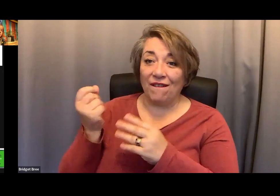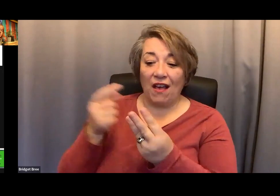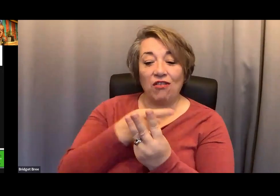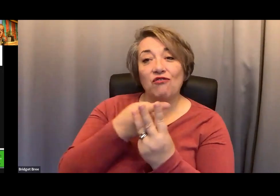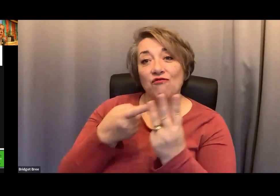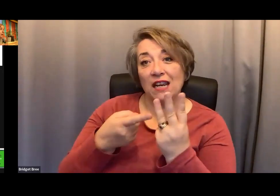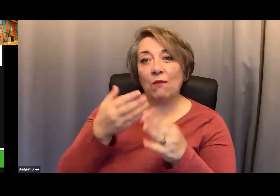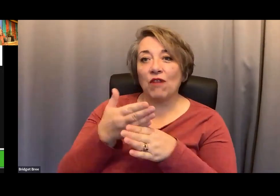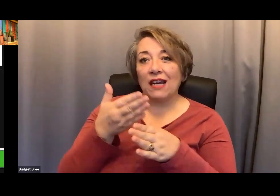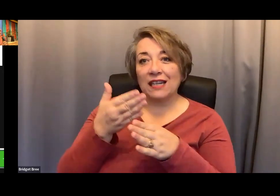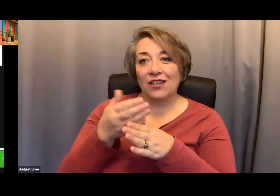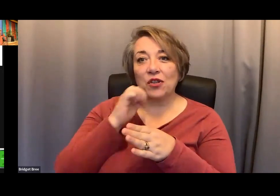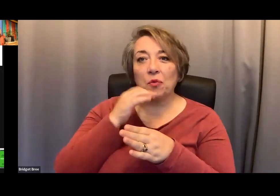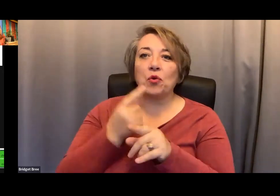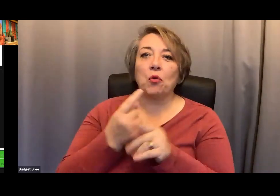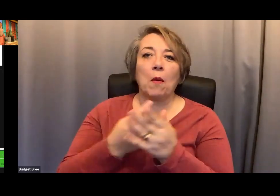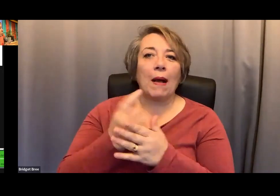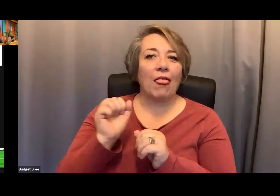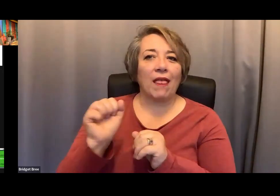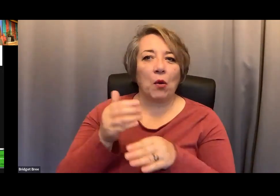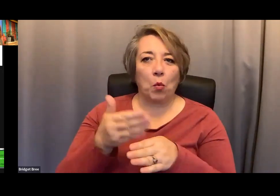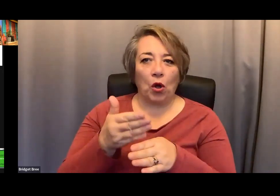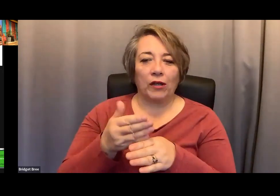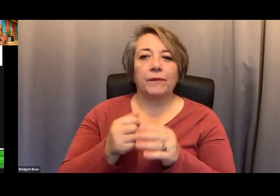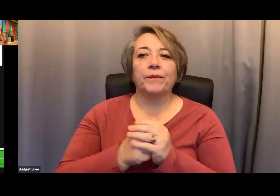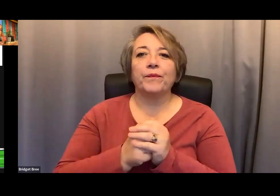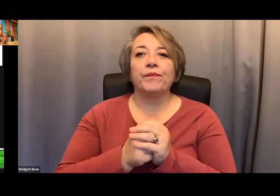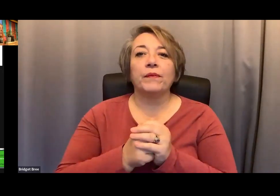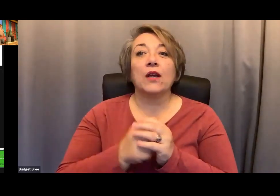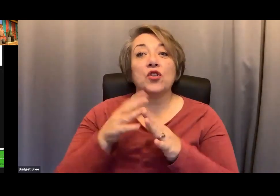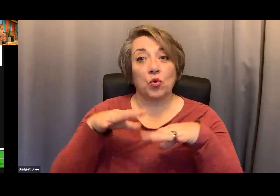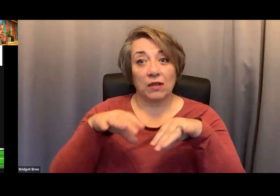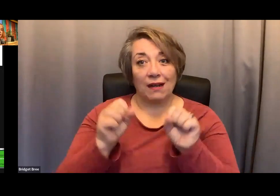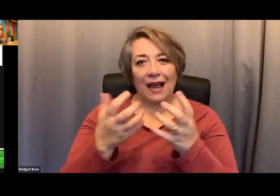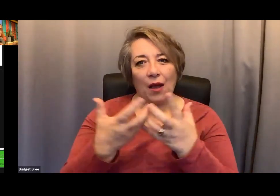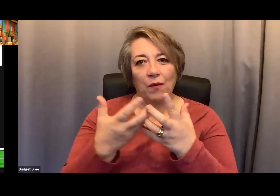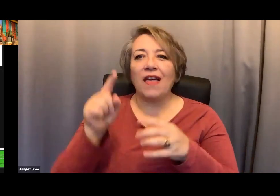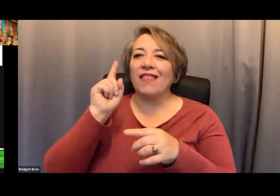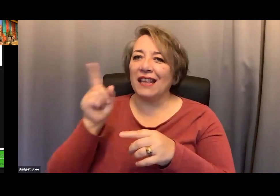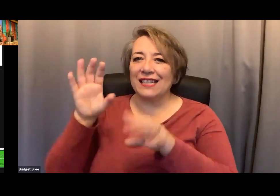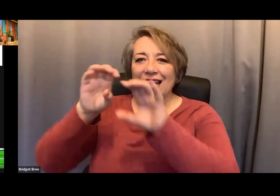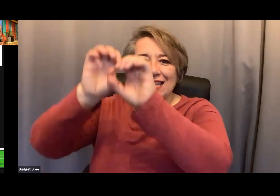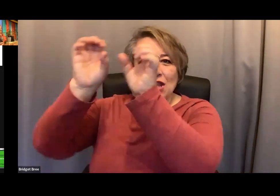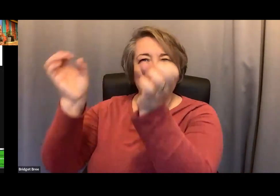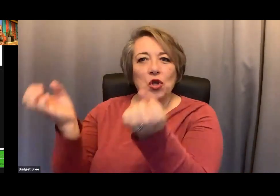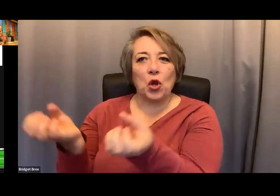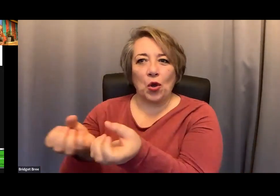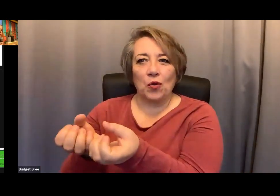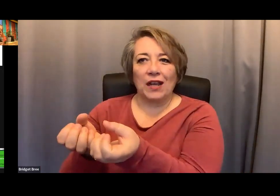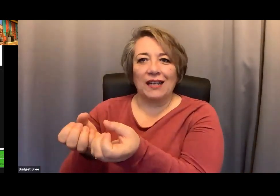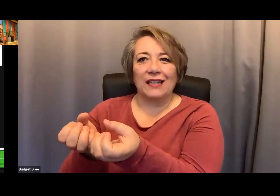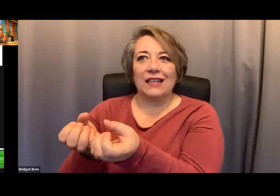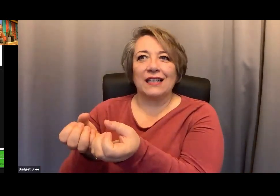work. So to get started, this is the doughnut, of course, and it's the compass